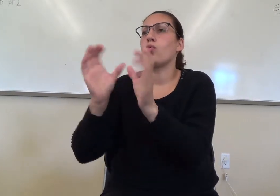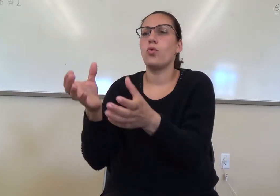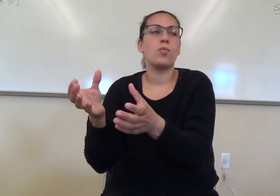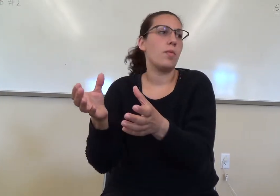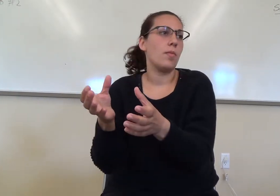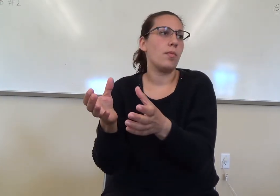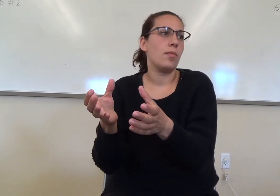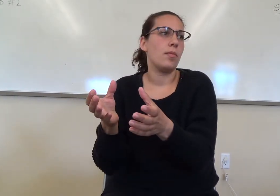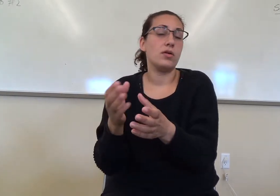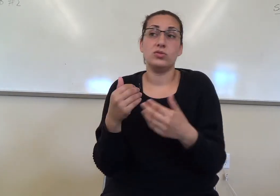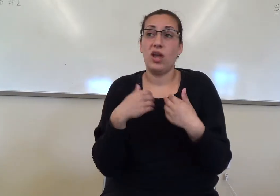3?